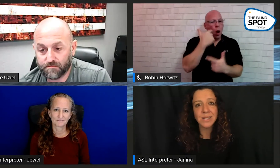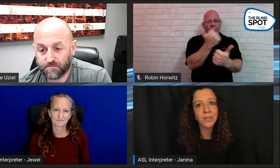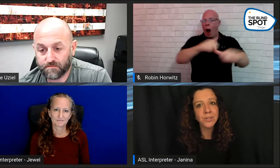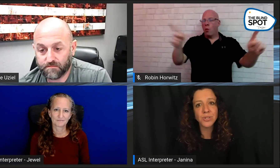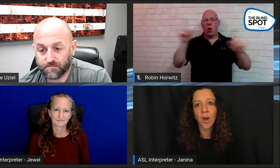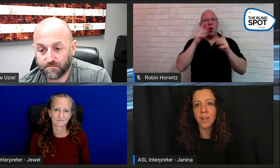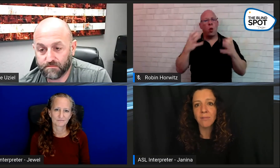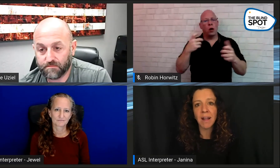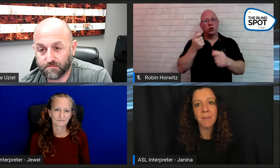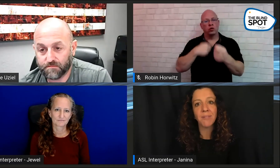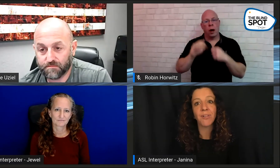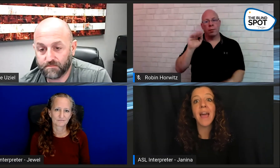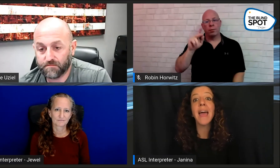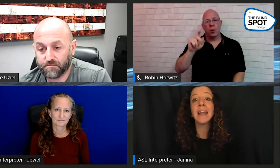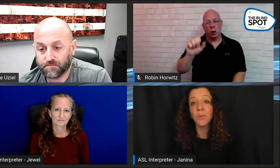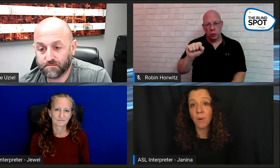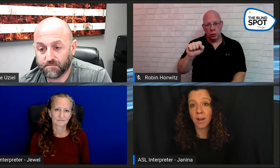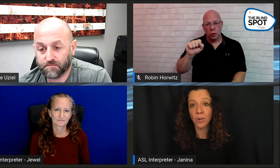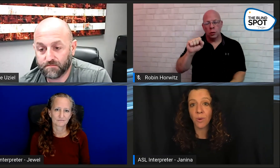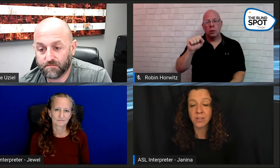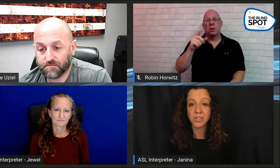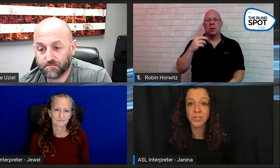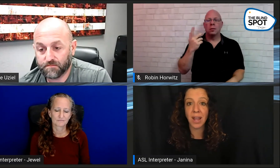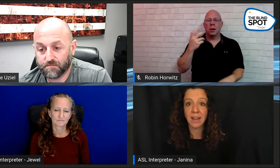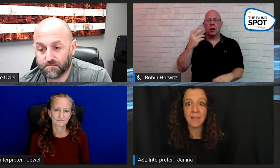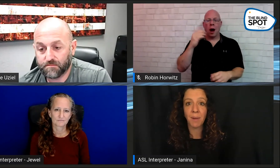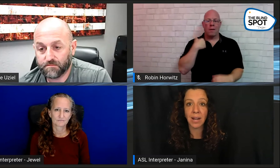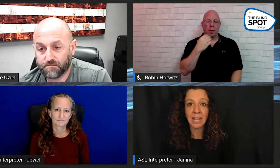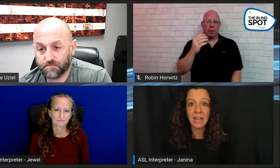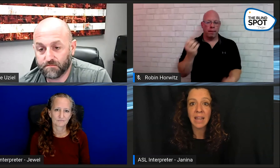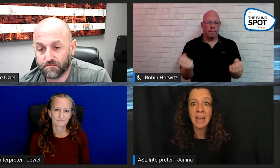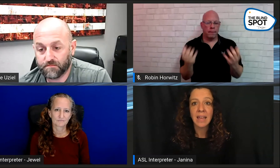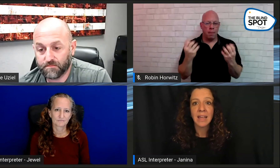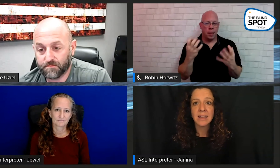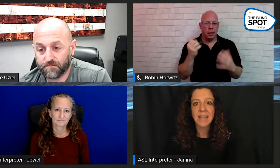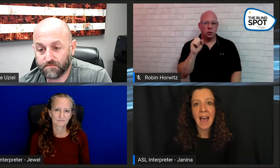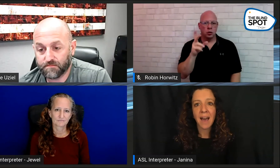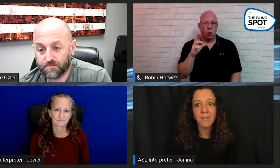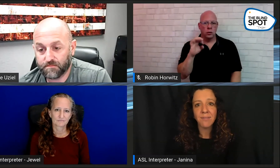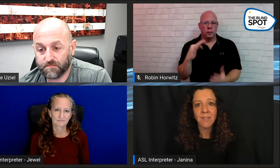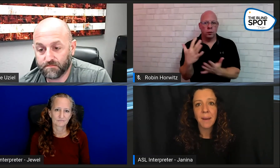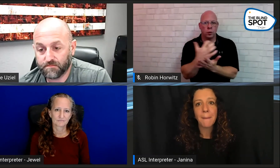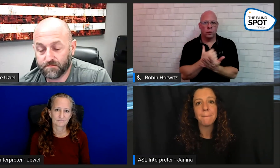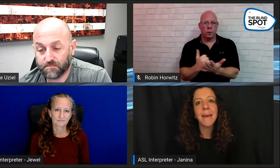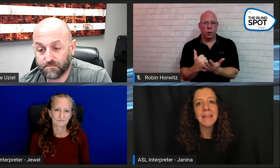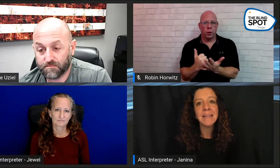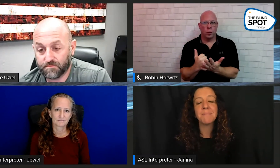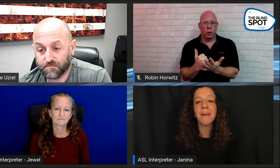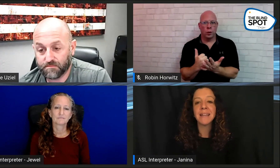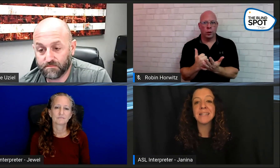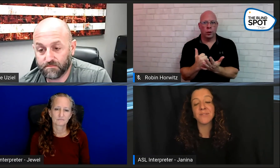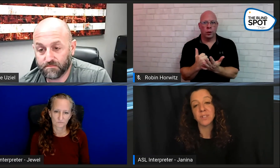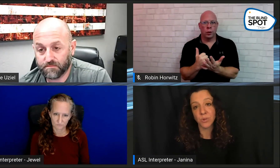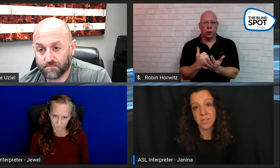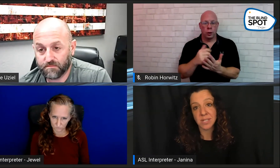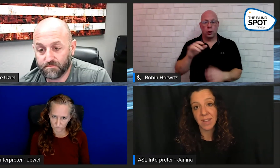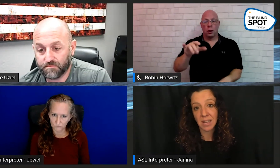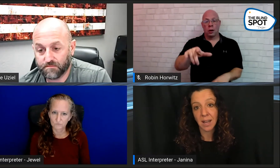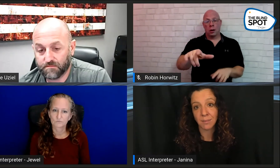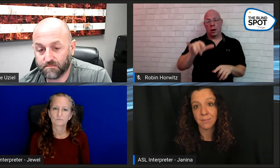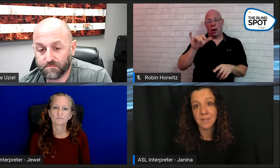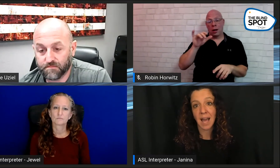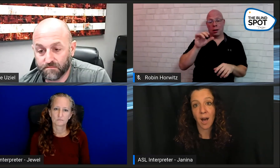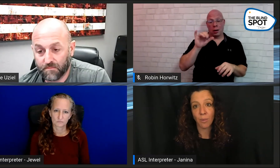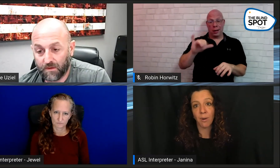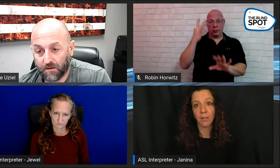So I still strongly recommend for anyone who wants to trade in the market to have many, many different sources